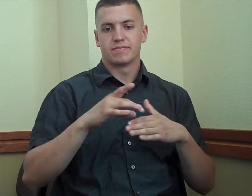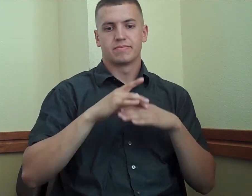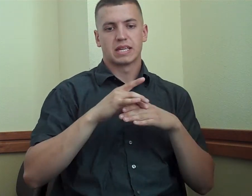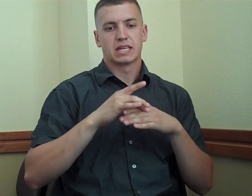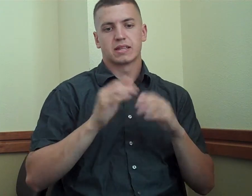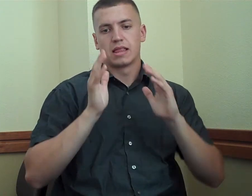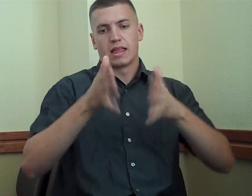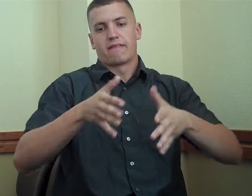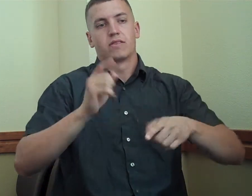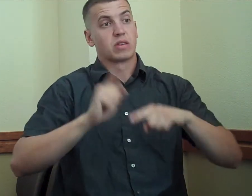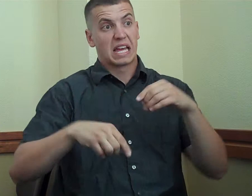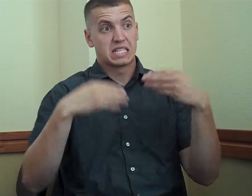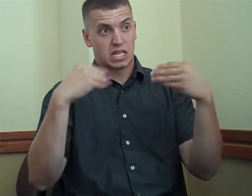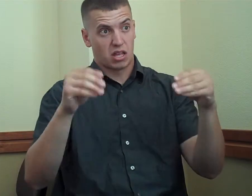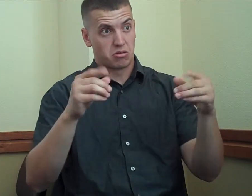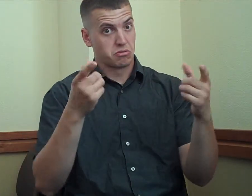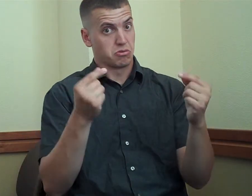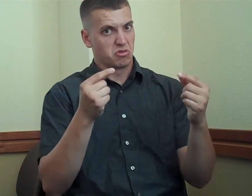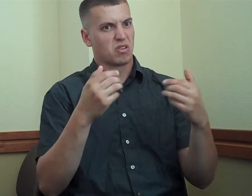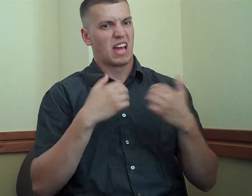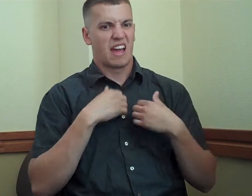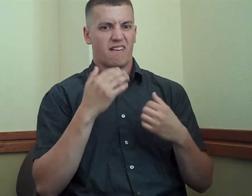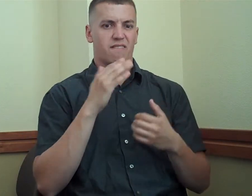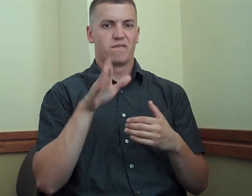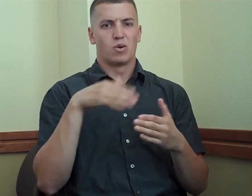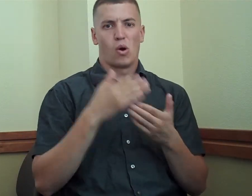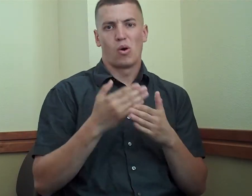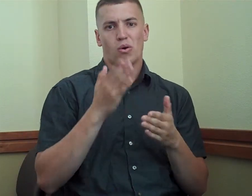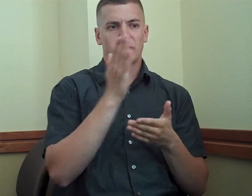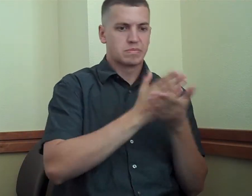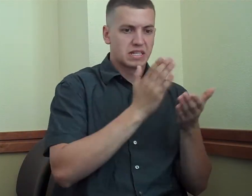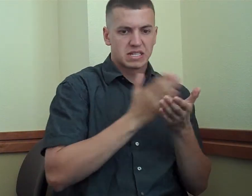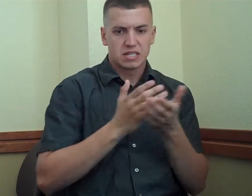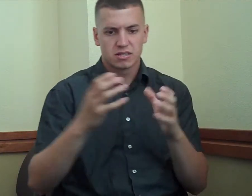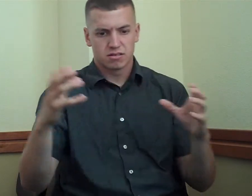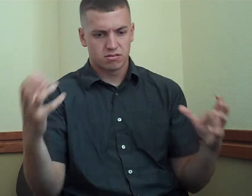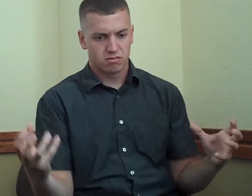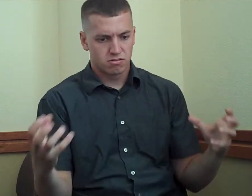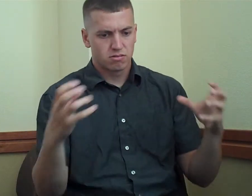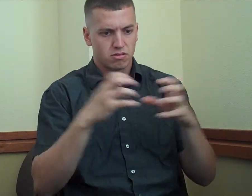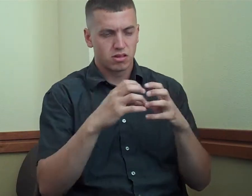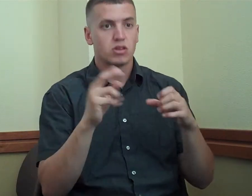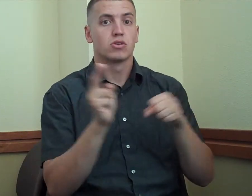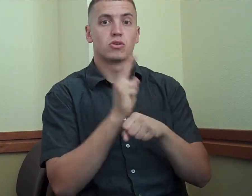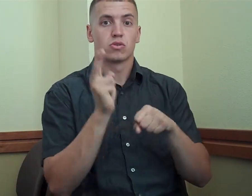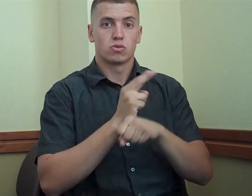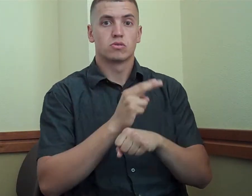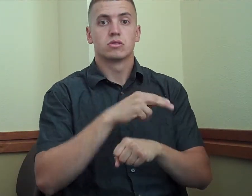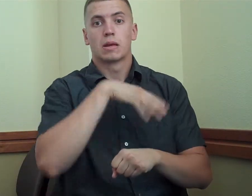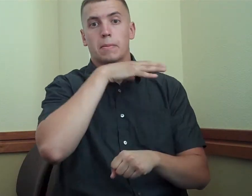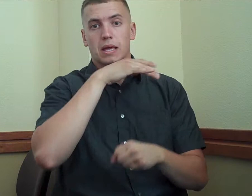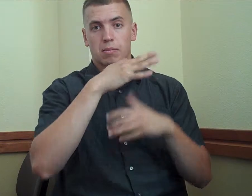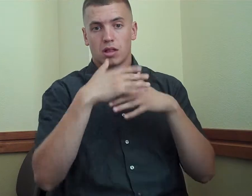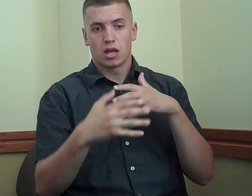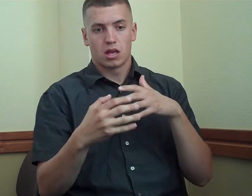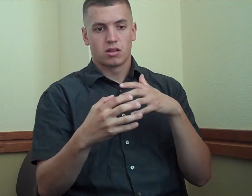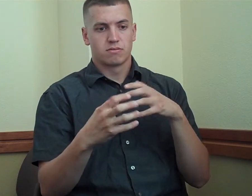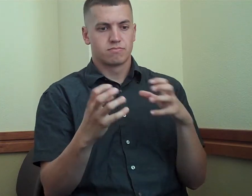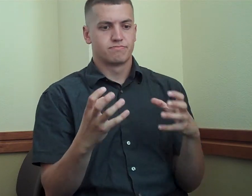they do is they glue them all together with fibrin from pig blood into this really large sausage, then freeze the sausage, cut it in